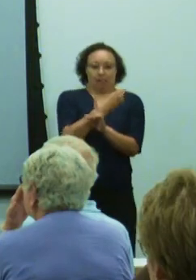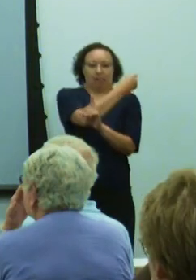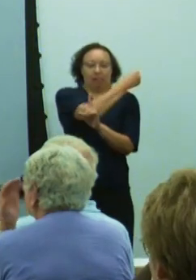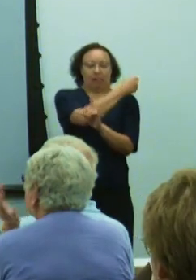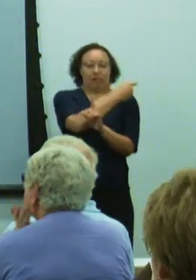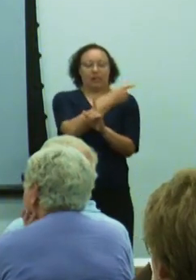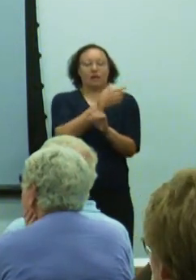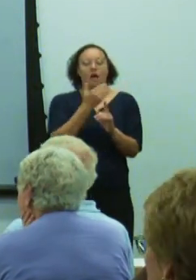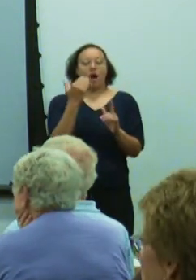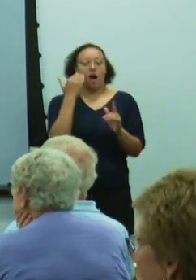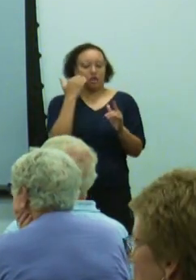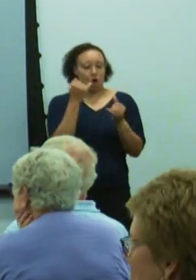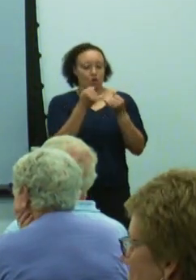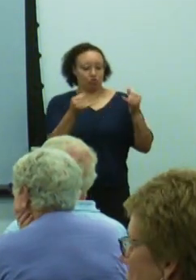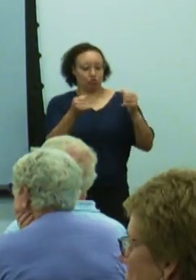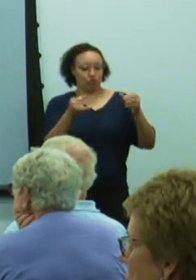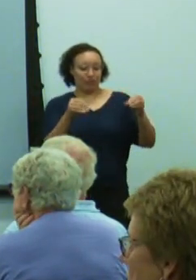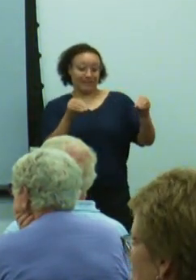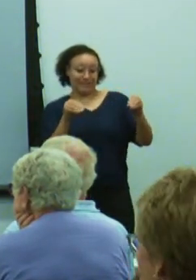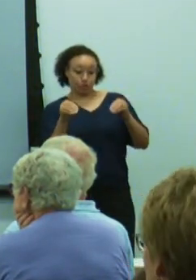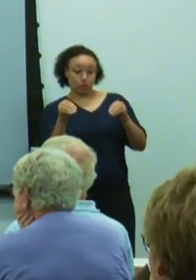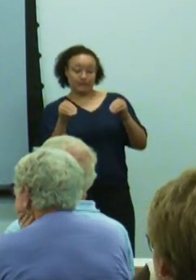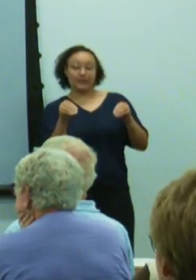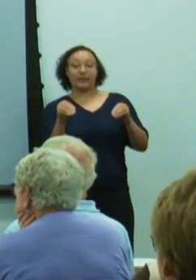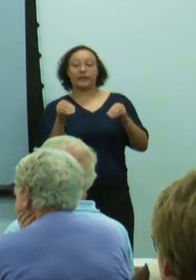is redistricting on the state school board.